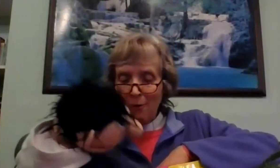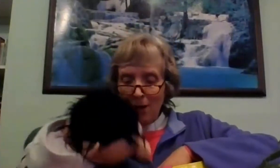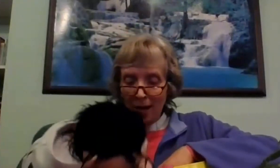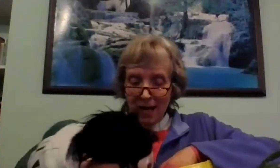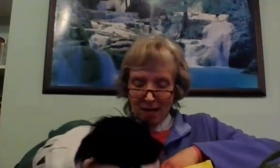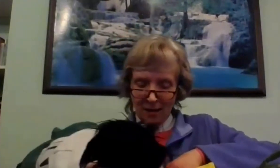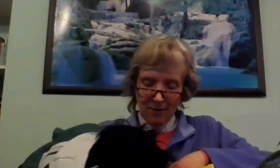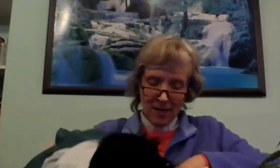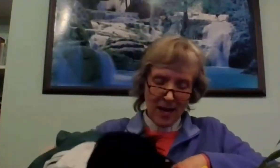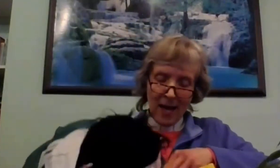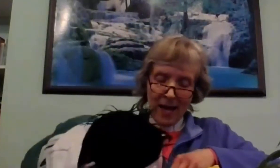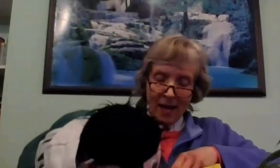Scary. Yes,